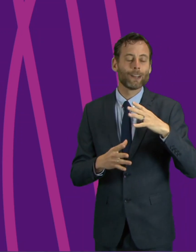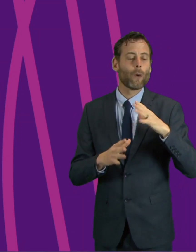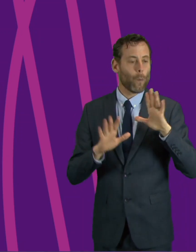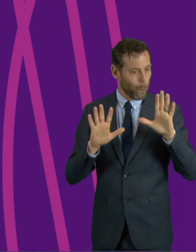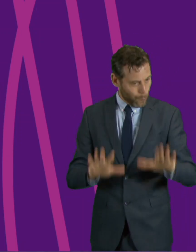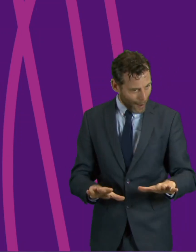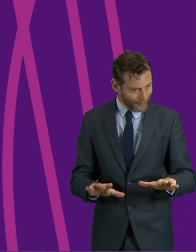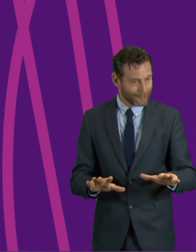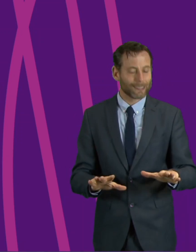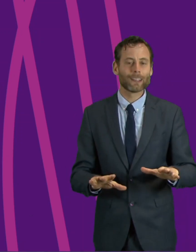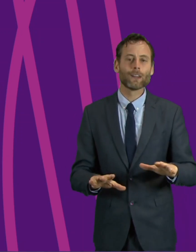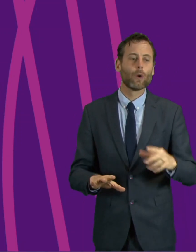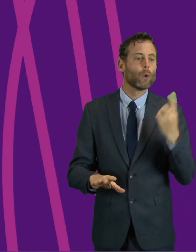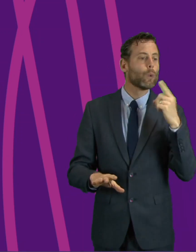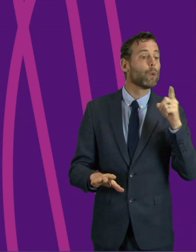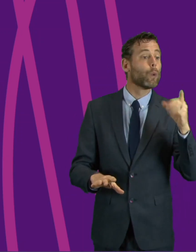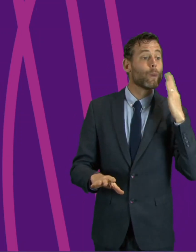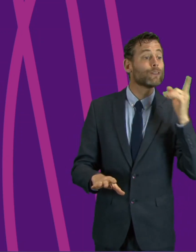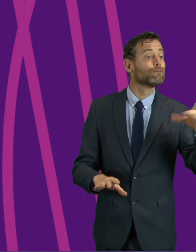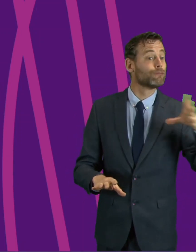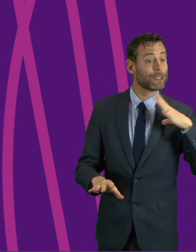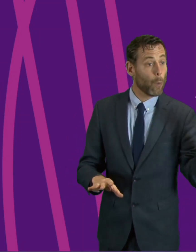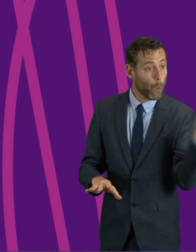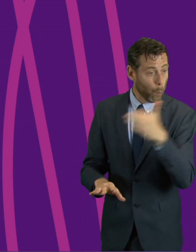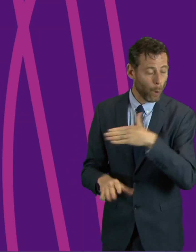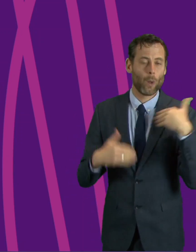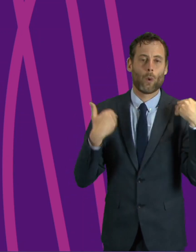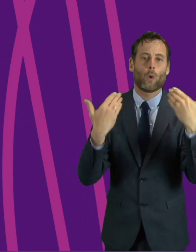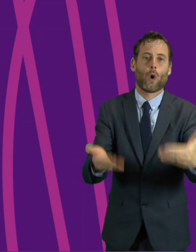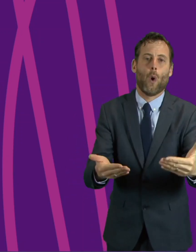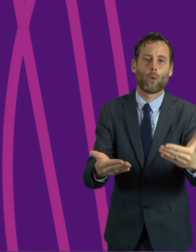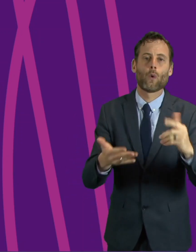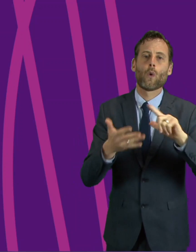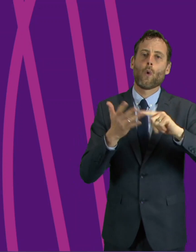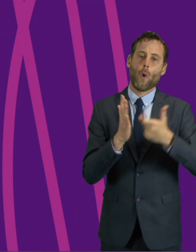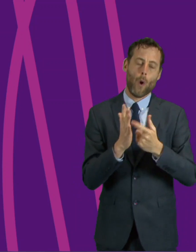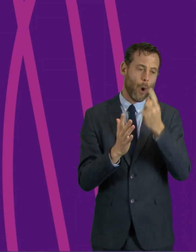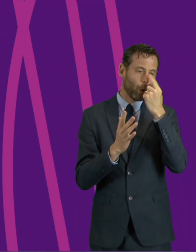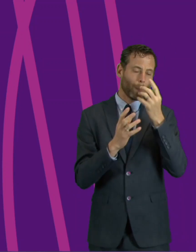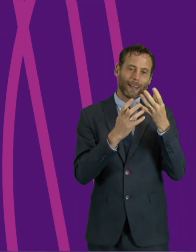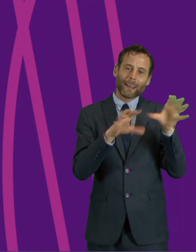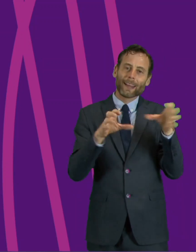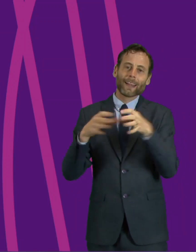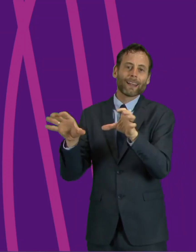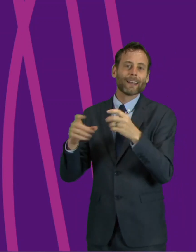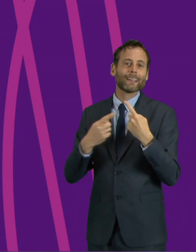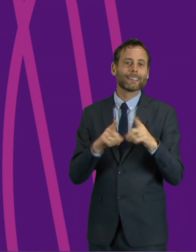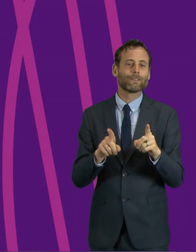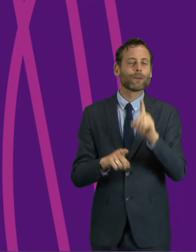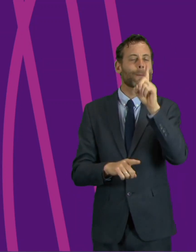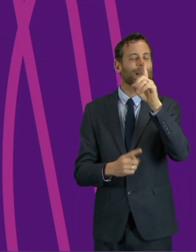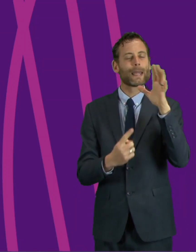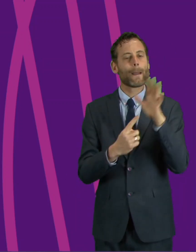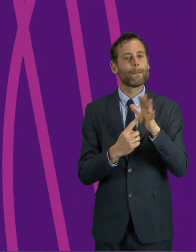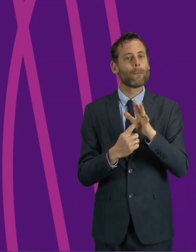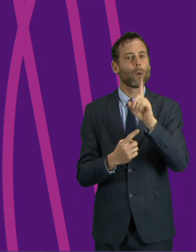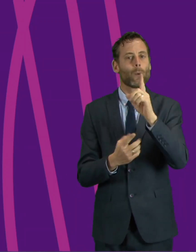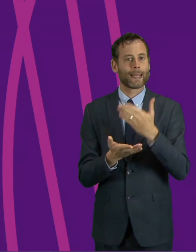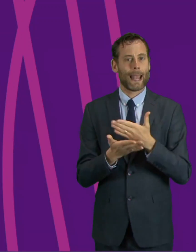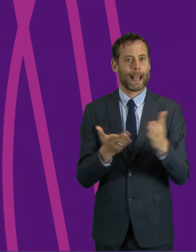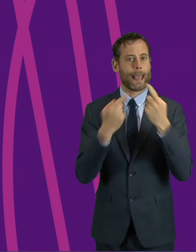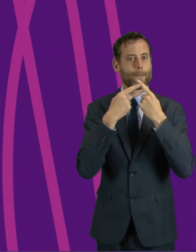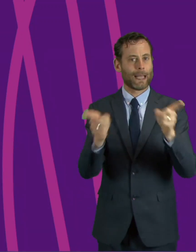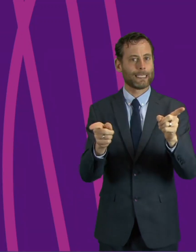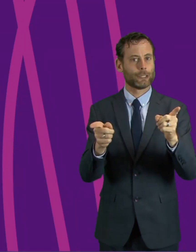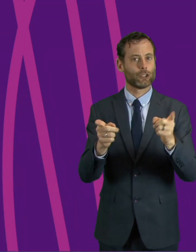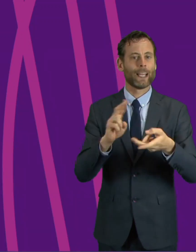pace of the slowest. What I think is important is that within an overall agreed plan, there is a clear messaging, because the point is that mixed messages